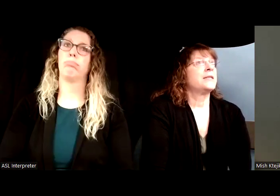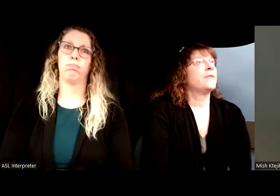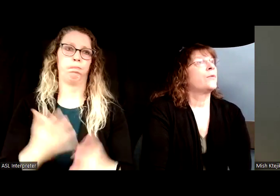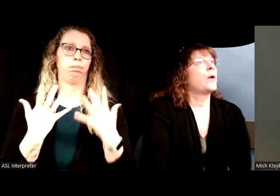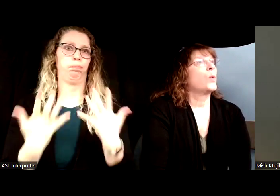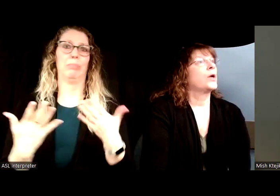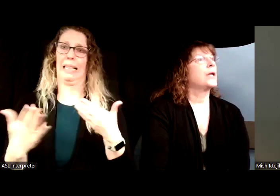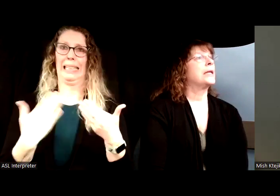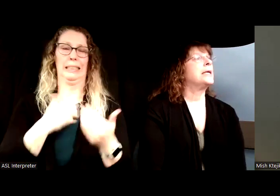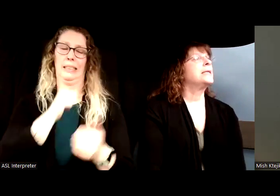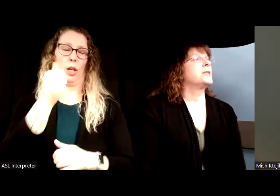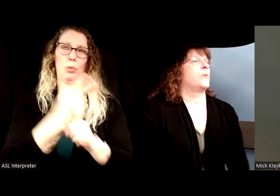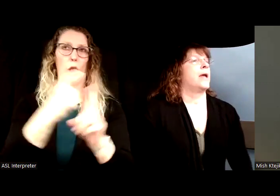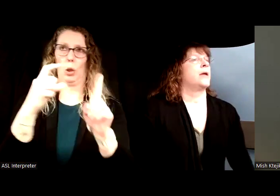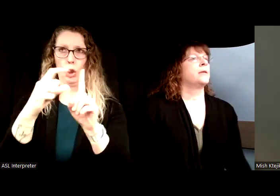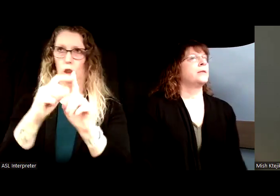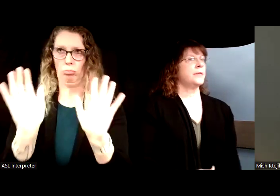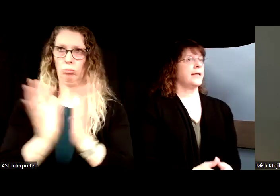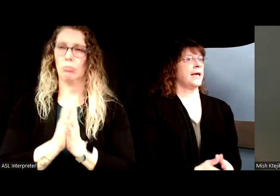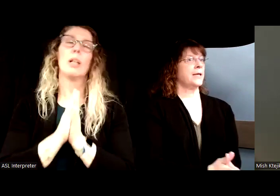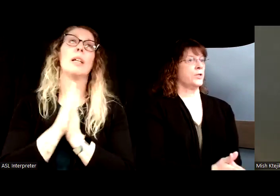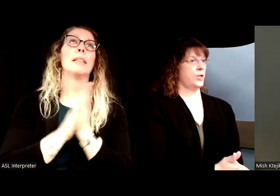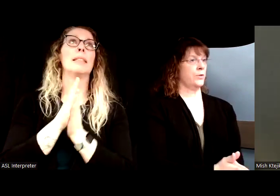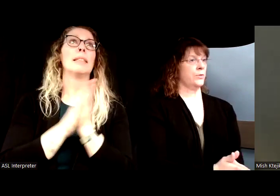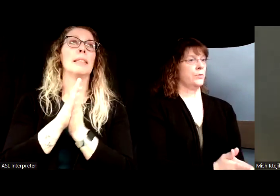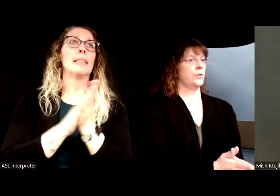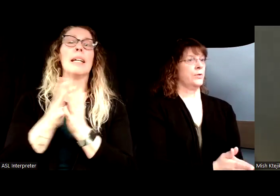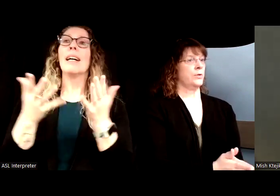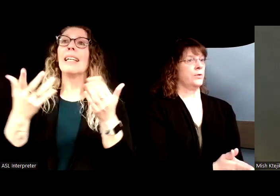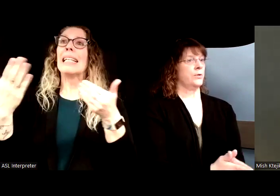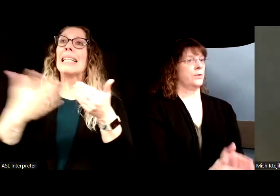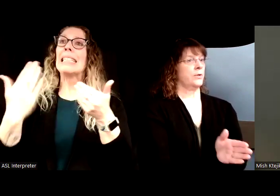is even the right word, the easiest way to get us to